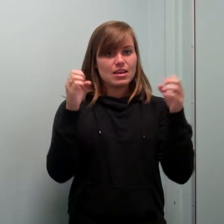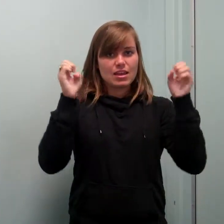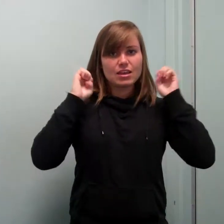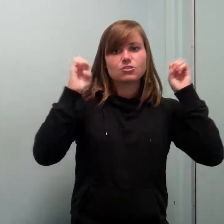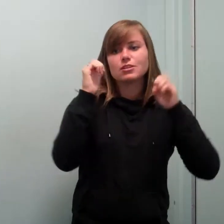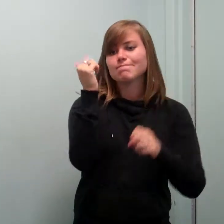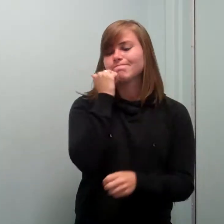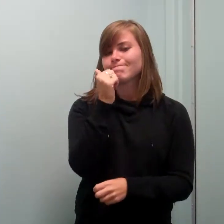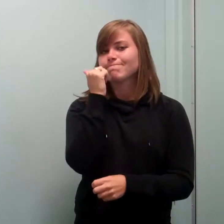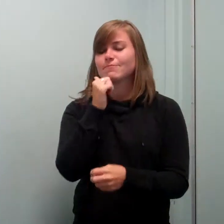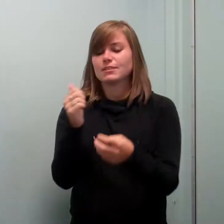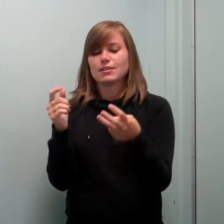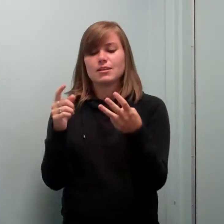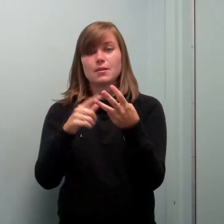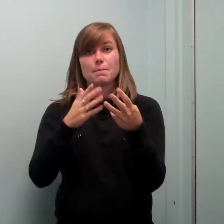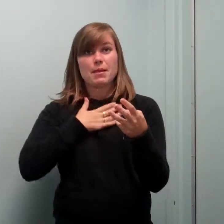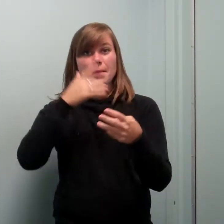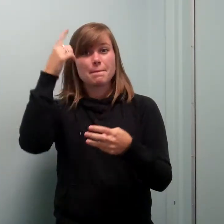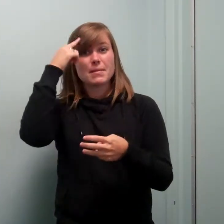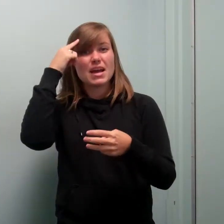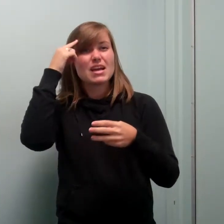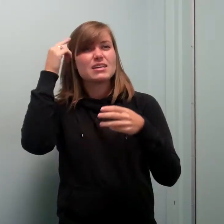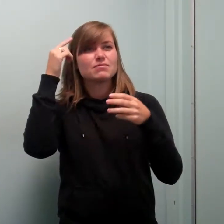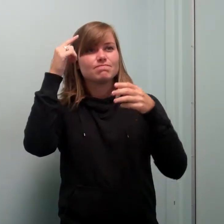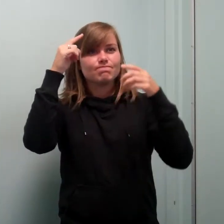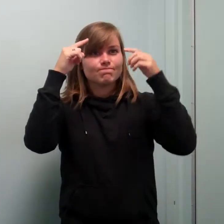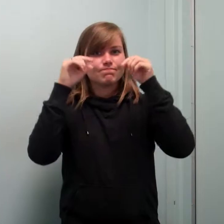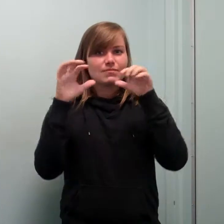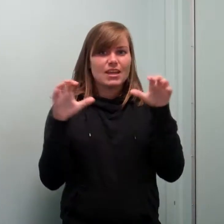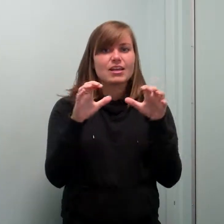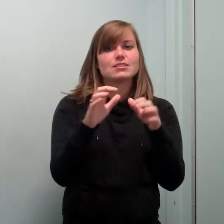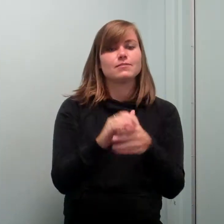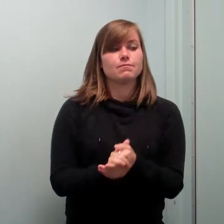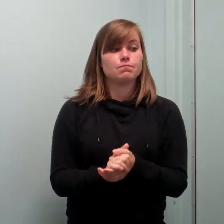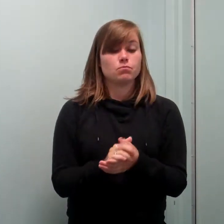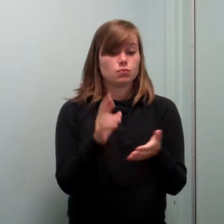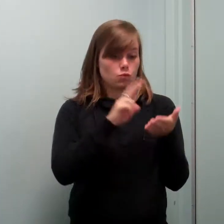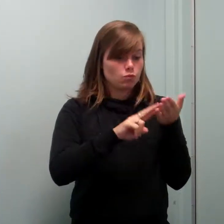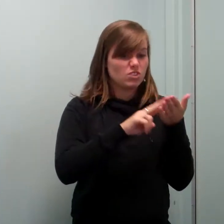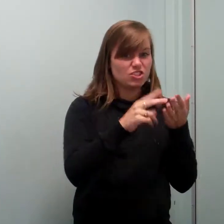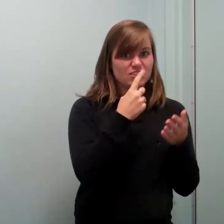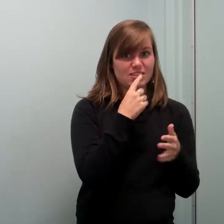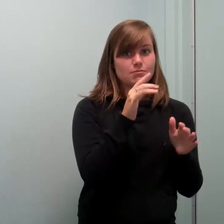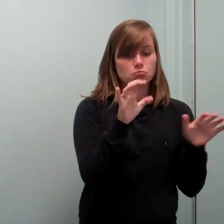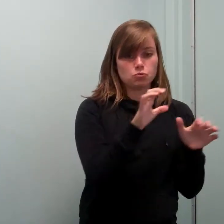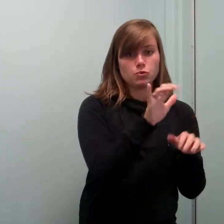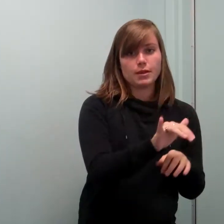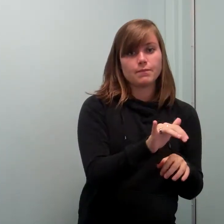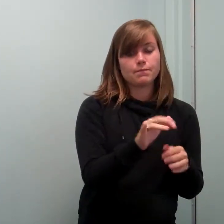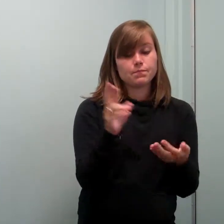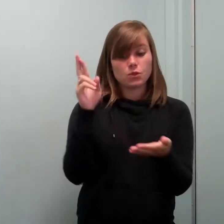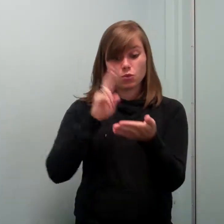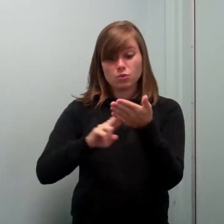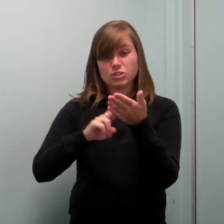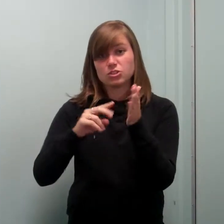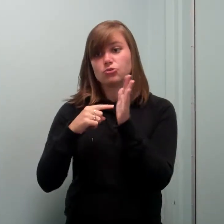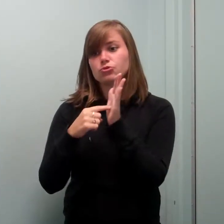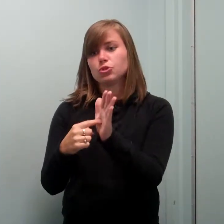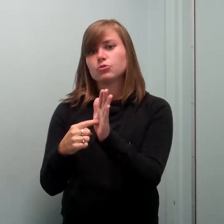my mind active. That's what the research says you should do. But the research also shows that there's nothing that will 100%